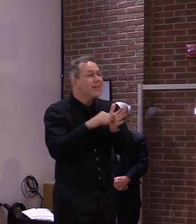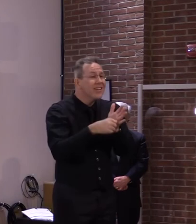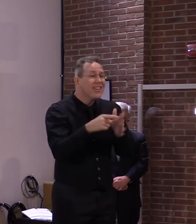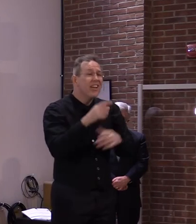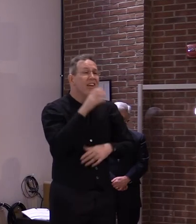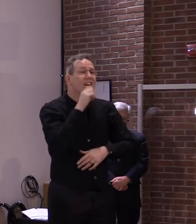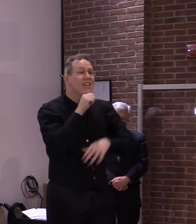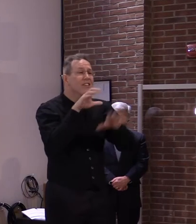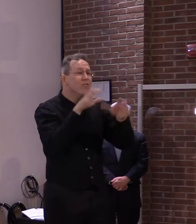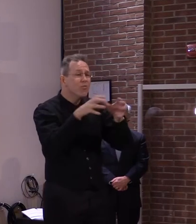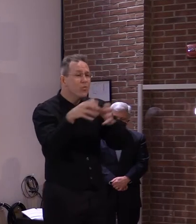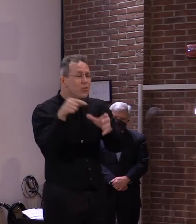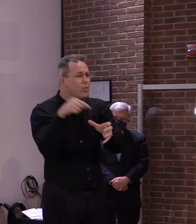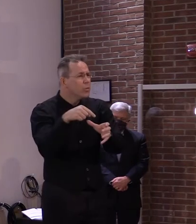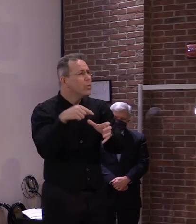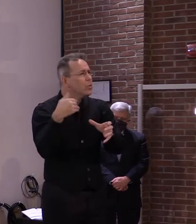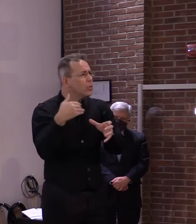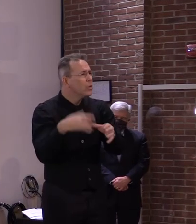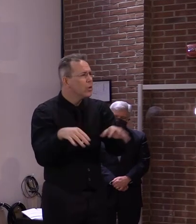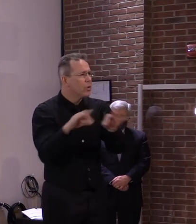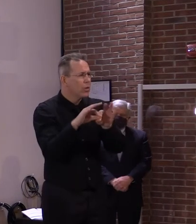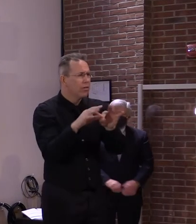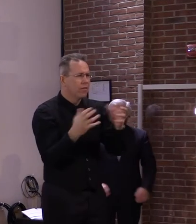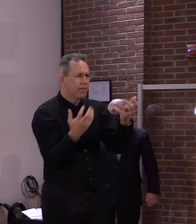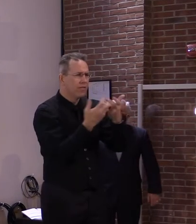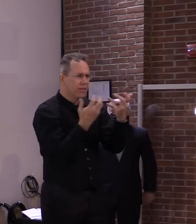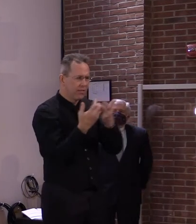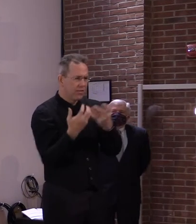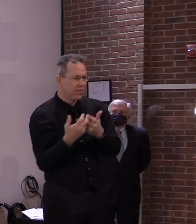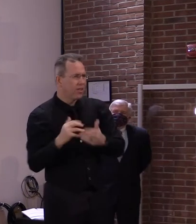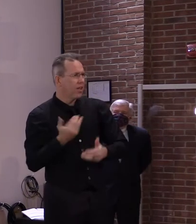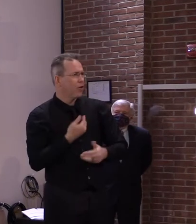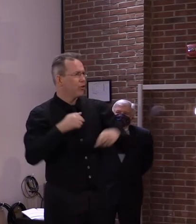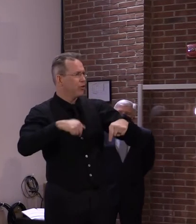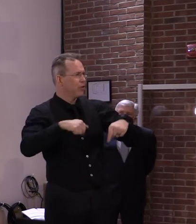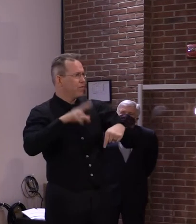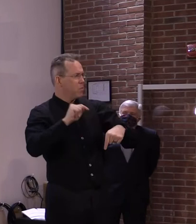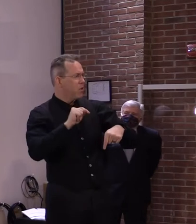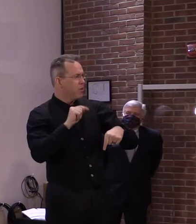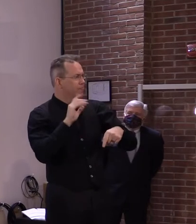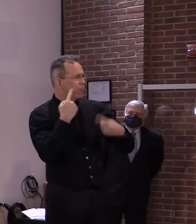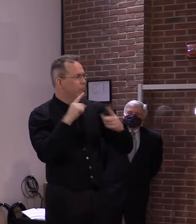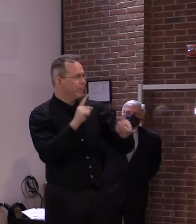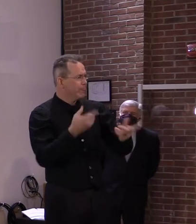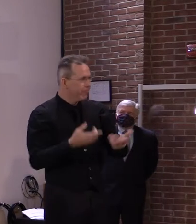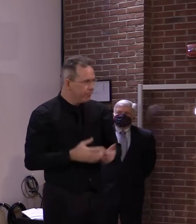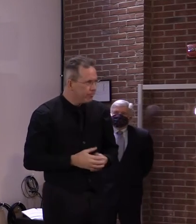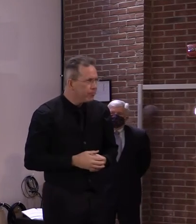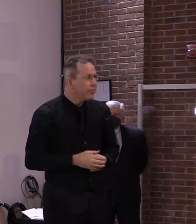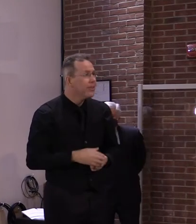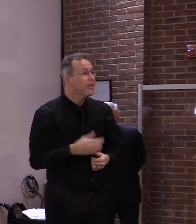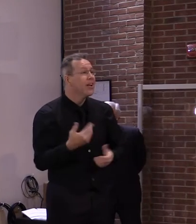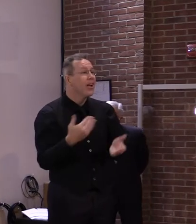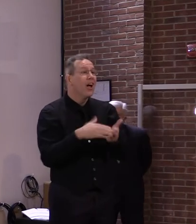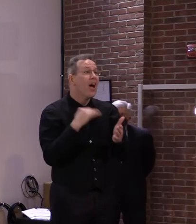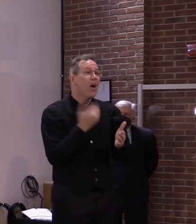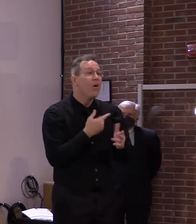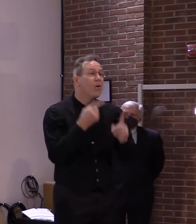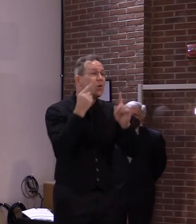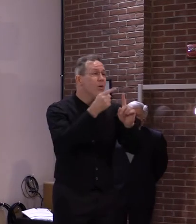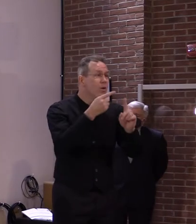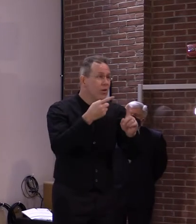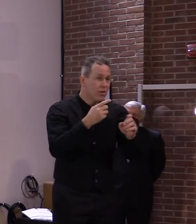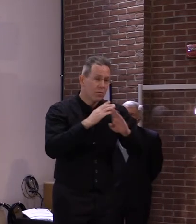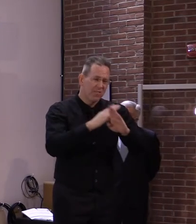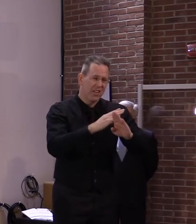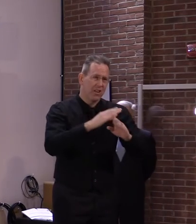vermont shows and if we want to really make sure we preserve life and don't have further debts the more